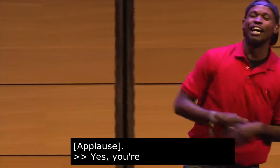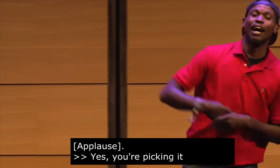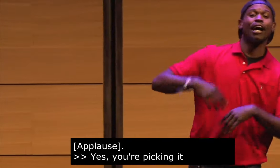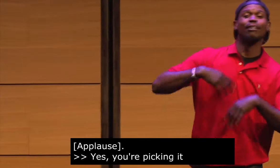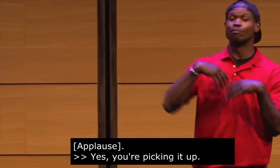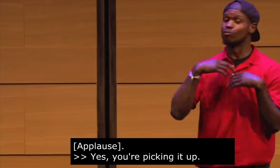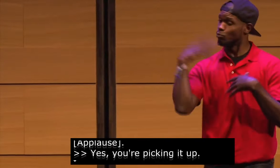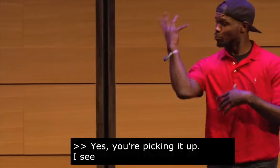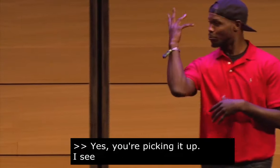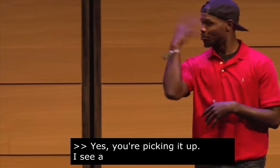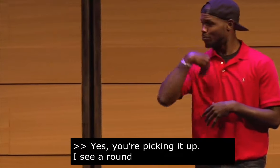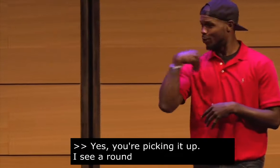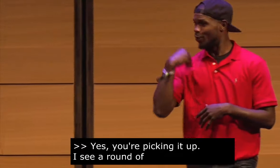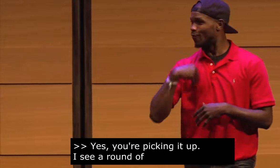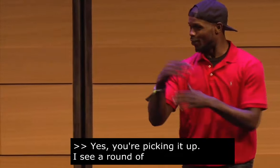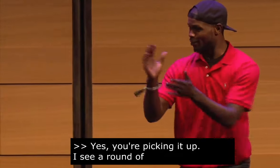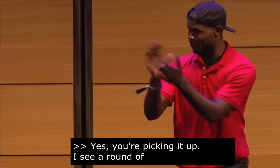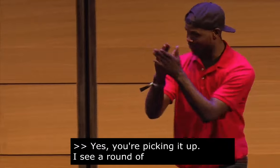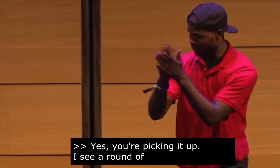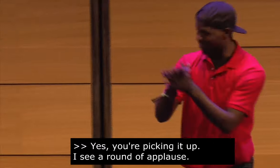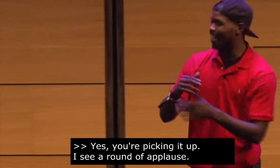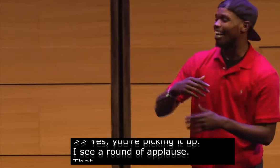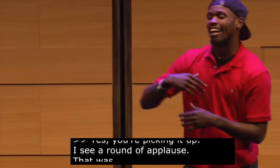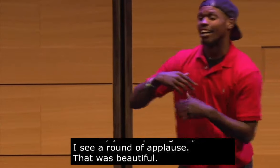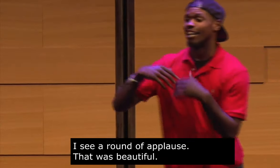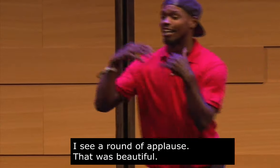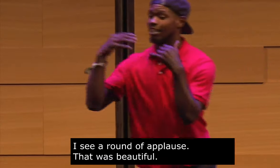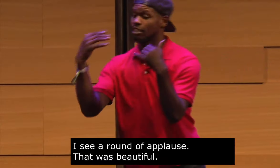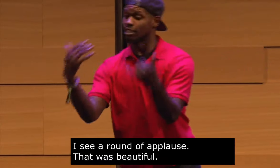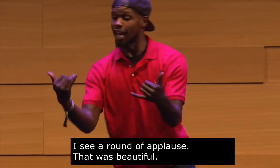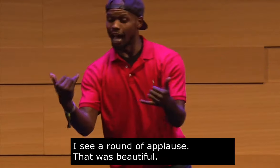Yes, you're picking it up. I see a round of applause. That was beautiful.